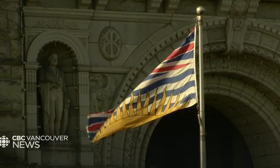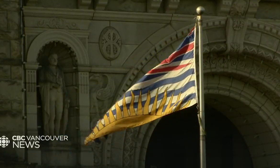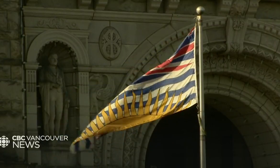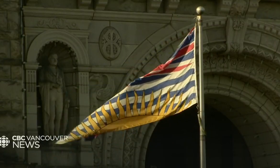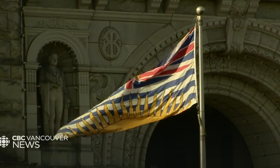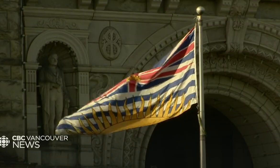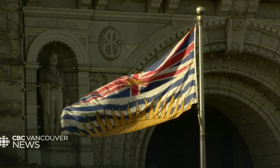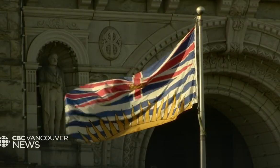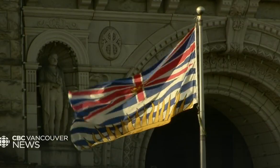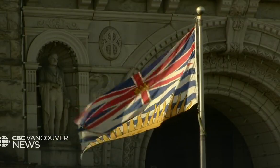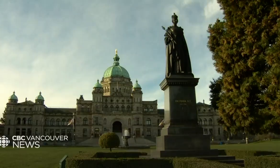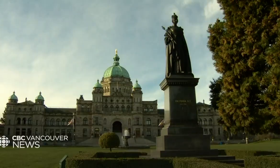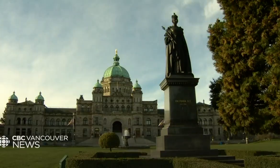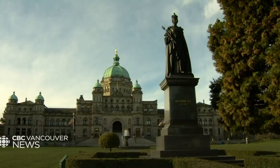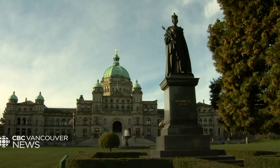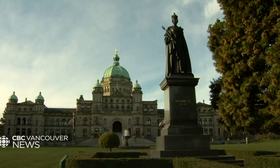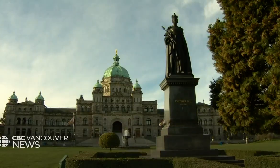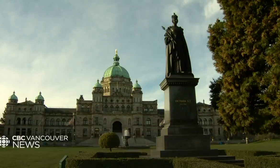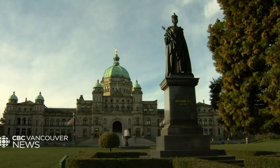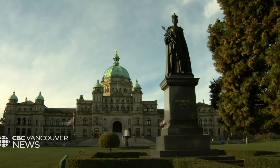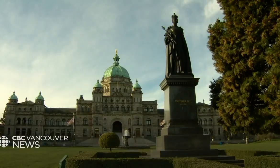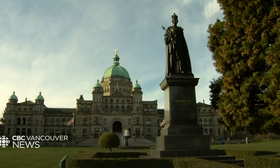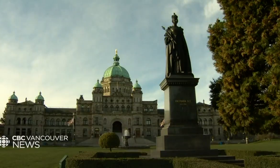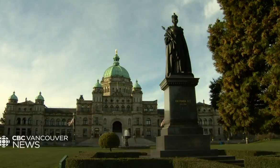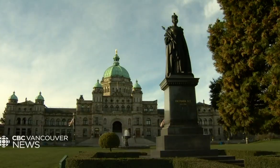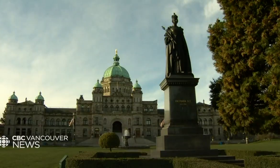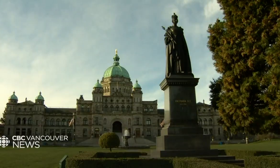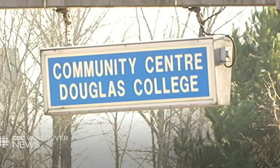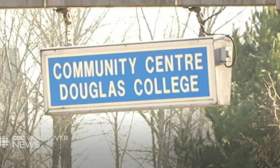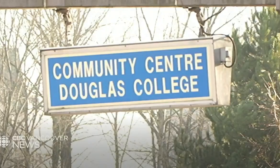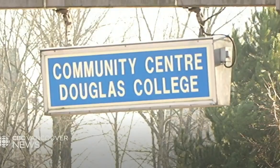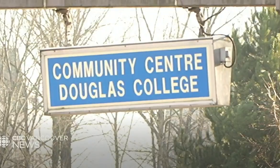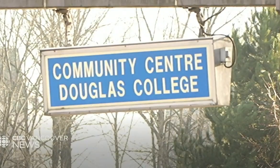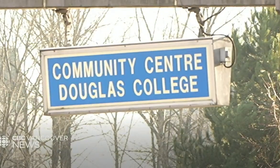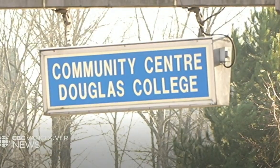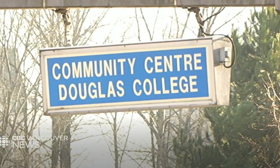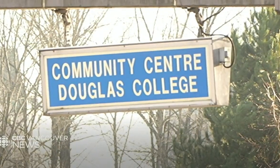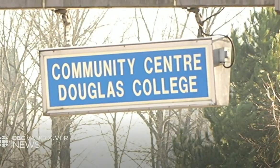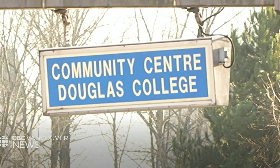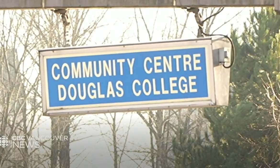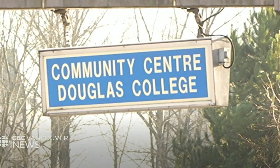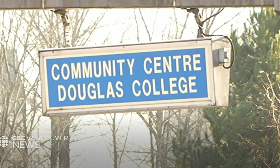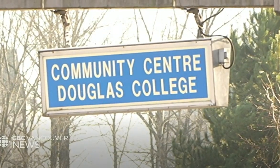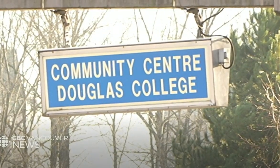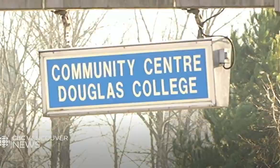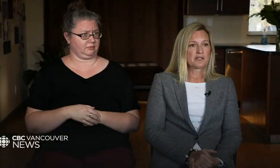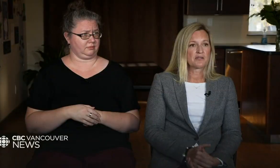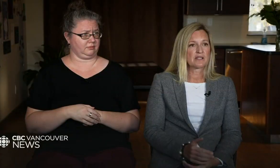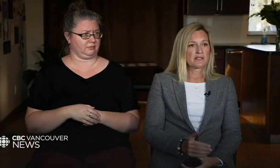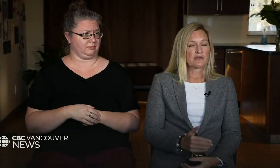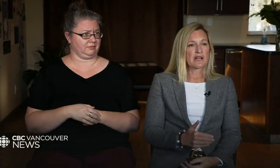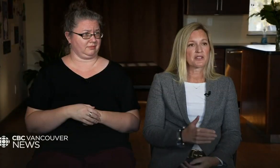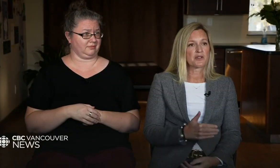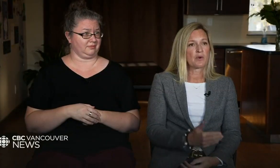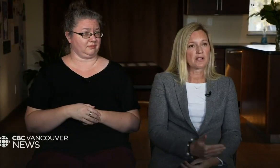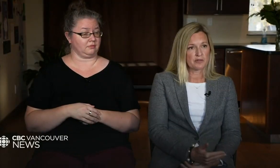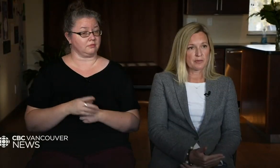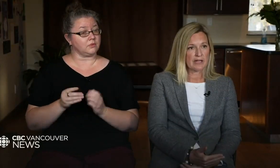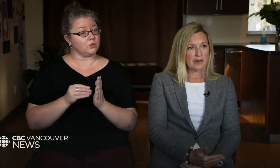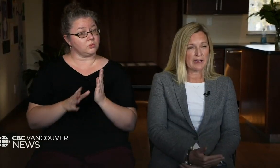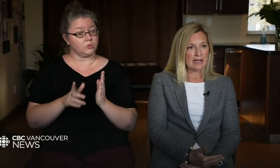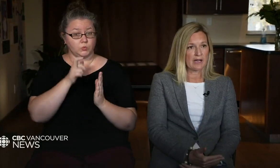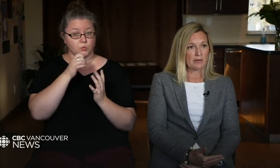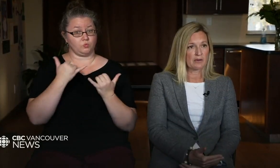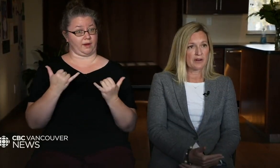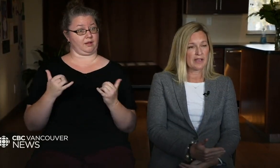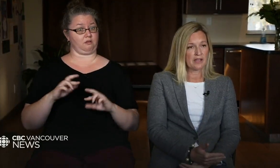in discussions with Douglas College on ways to support the program's delivery and access to it what happens to these students who actually want